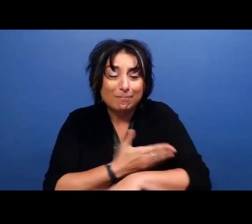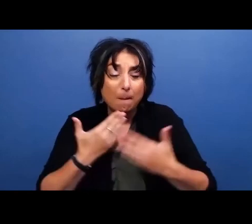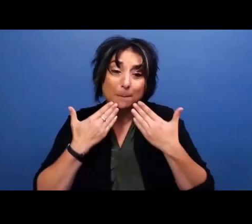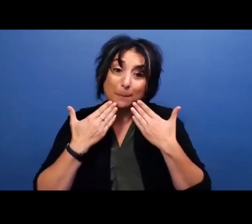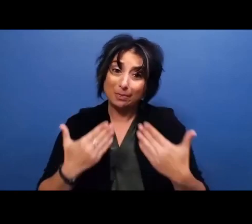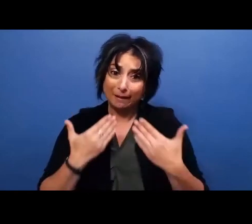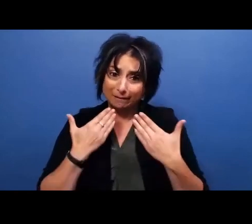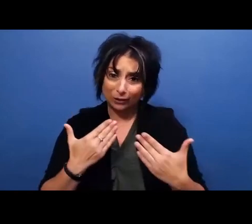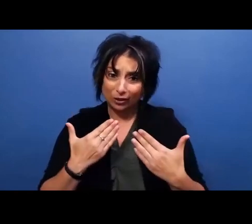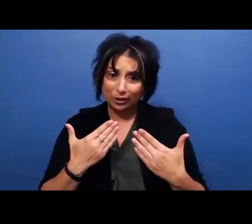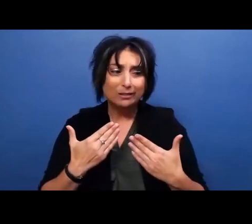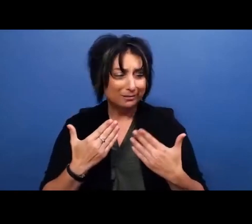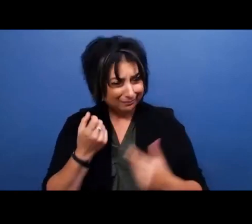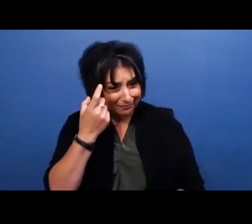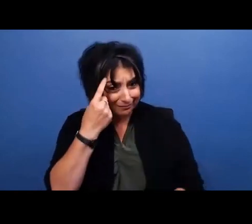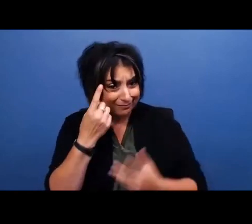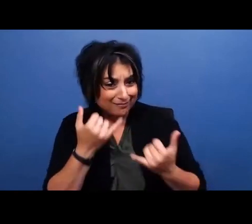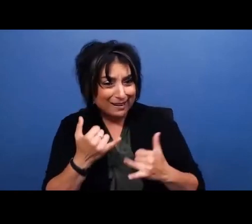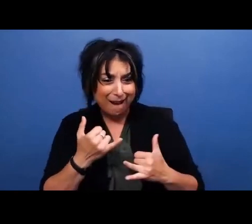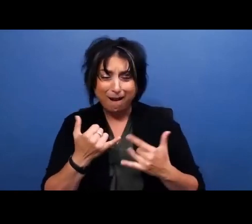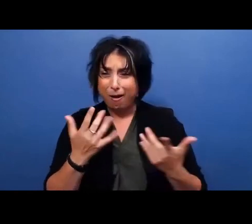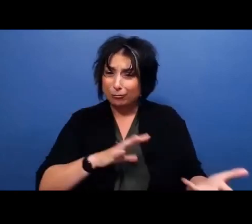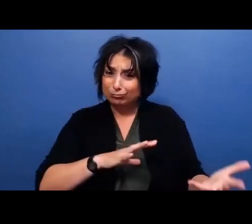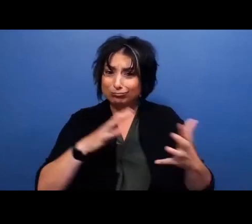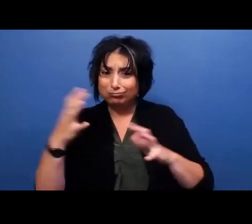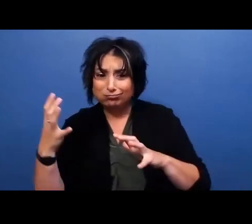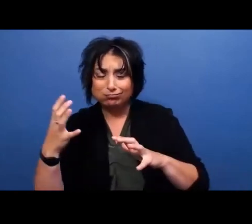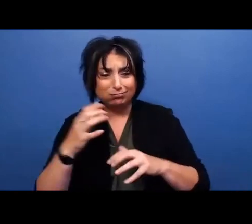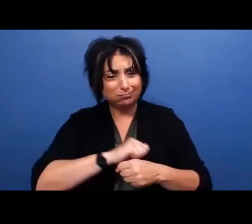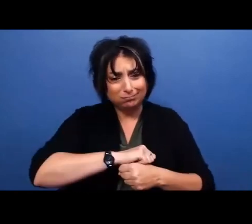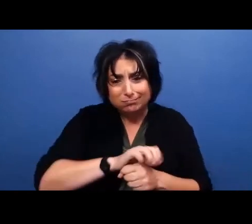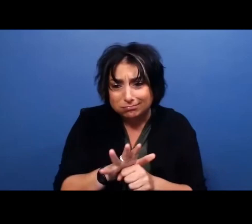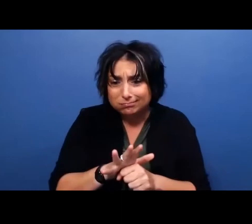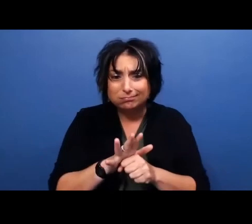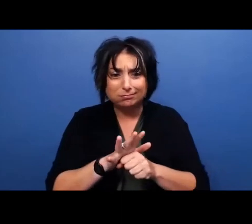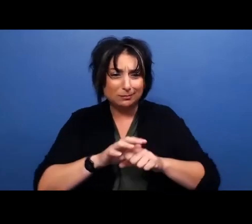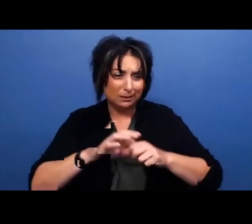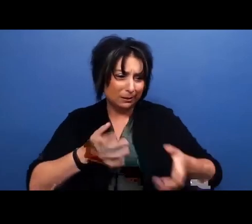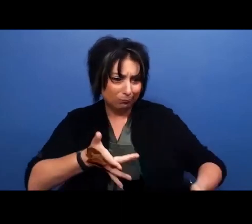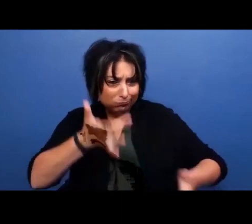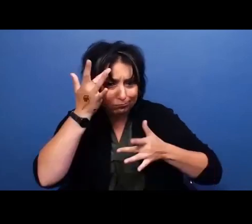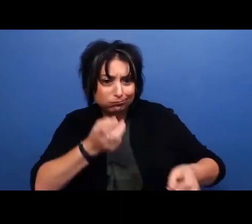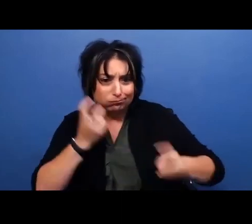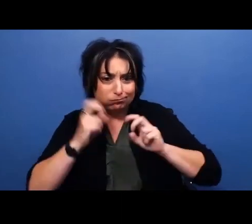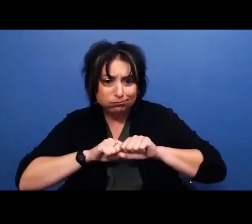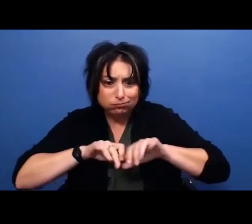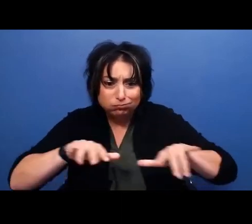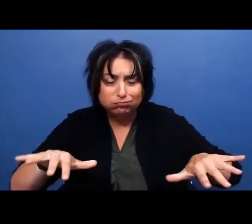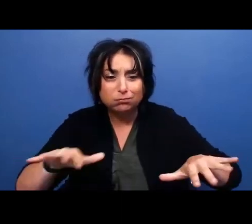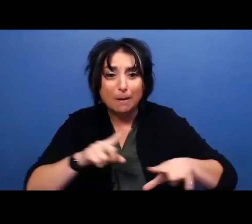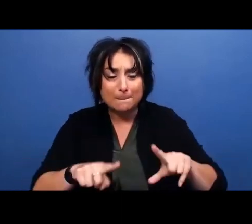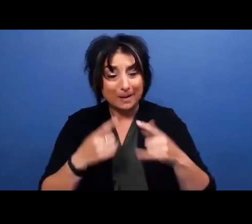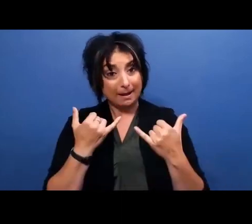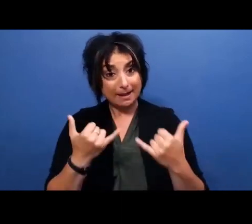that's happening with COVID-19 and the trials that we're experiencing, this is one of the moments where we